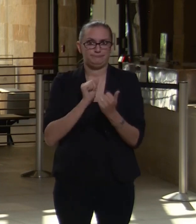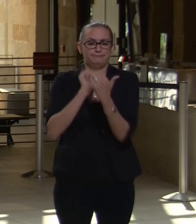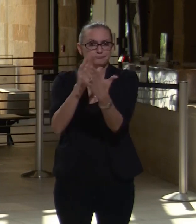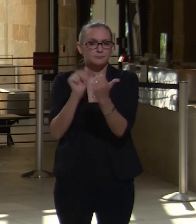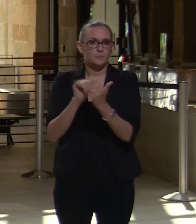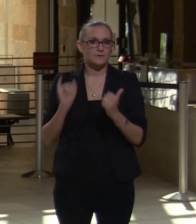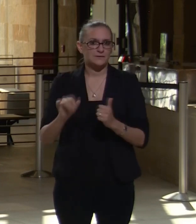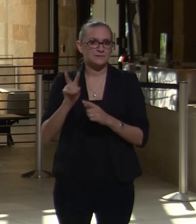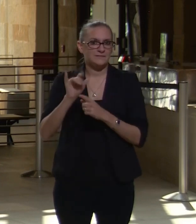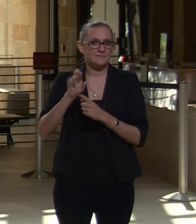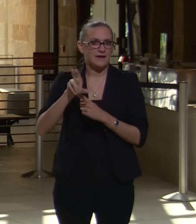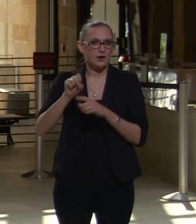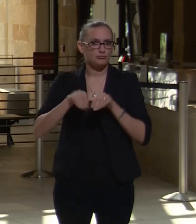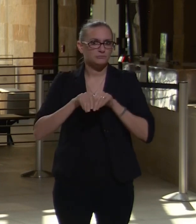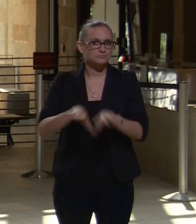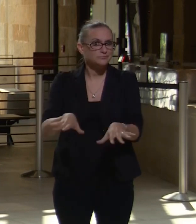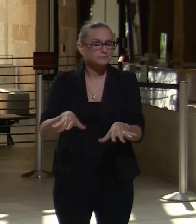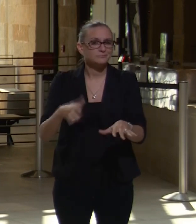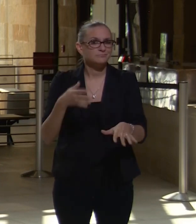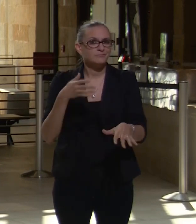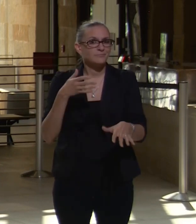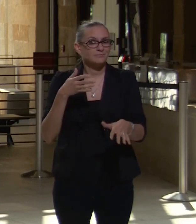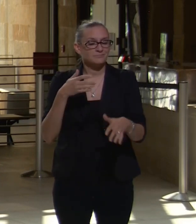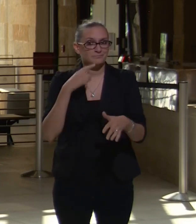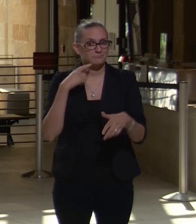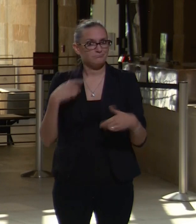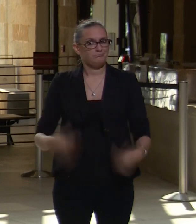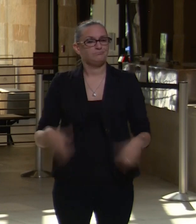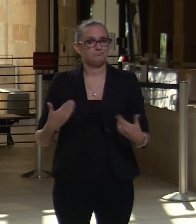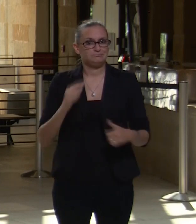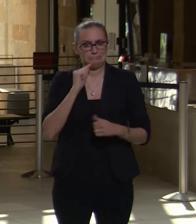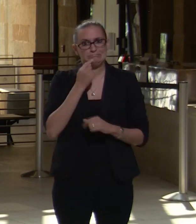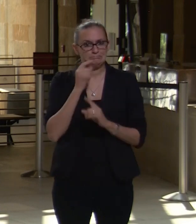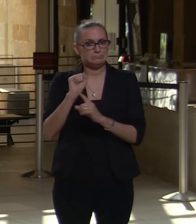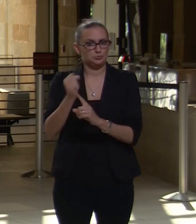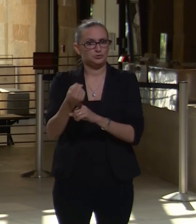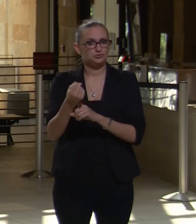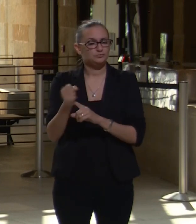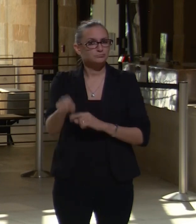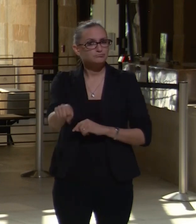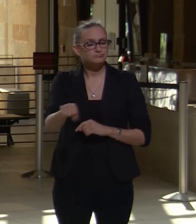virus in pretty drastic situations.